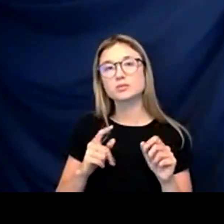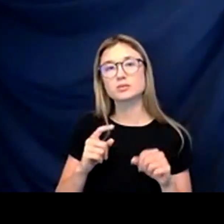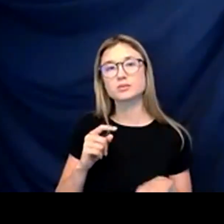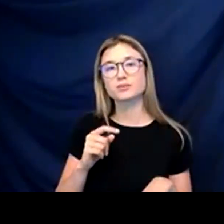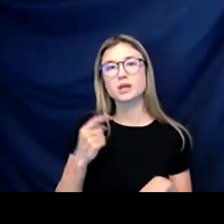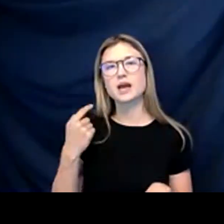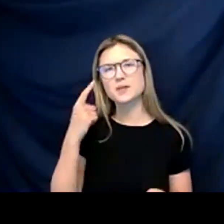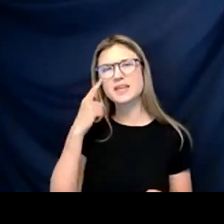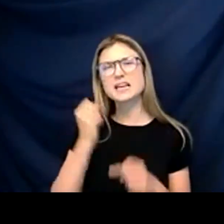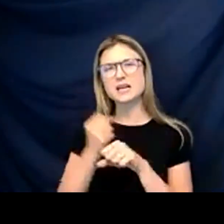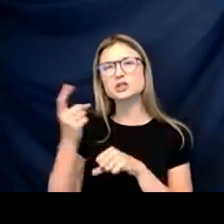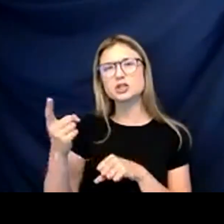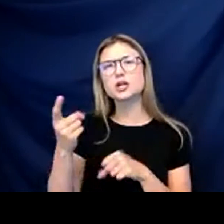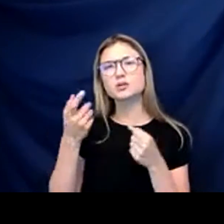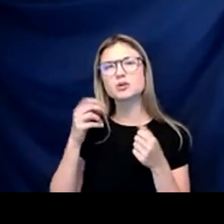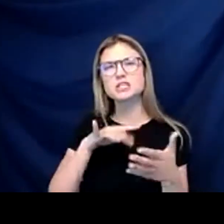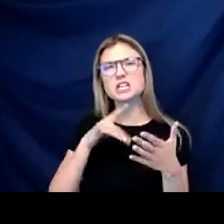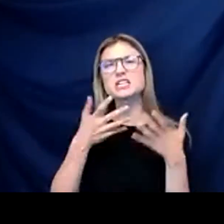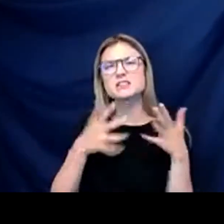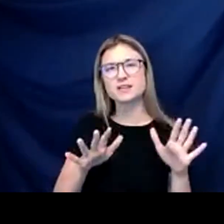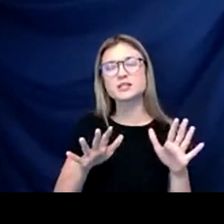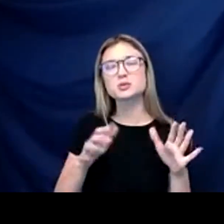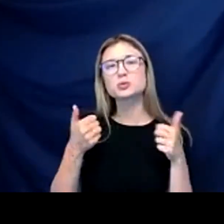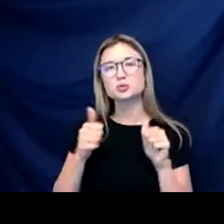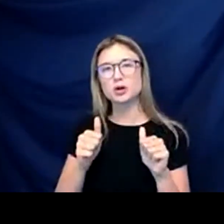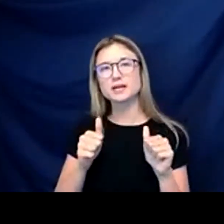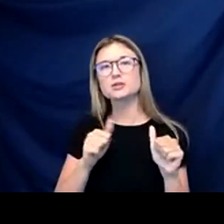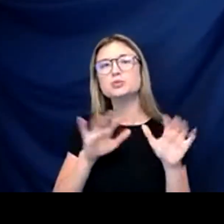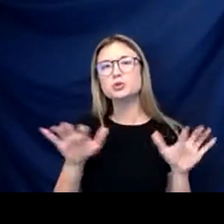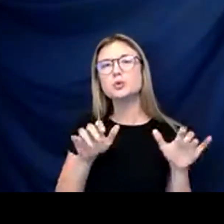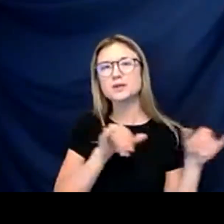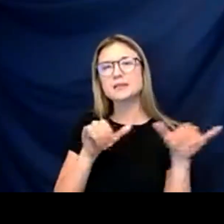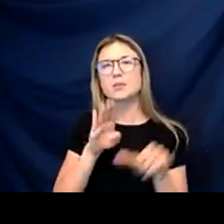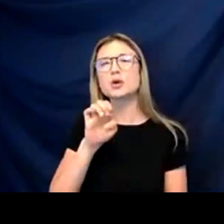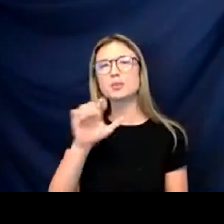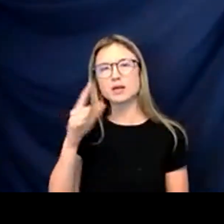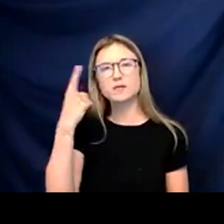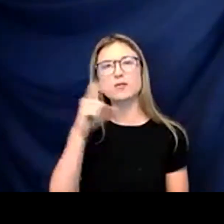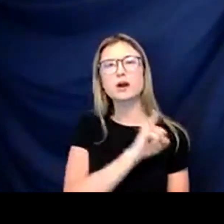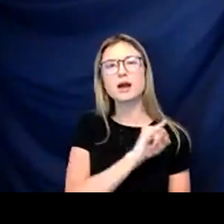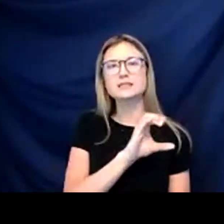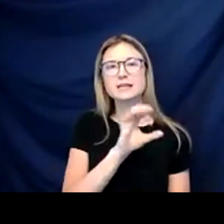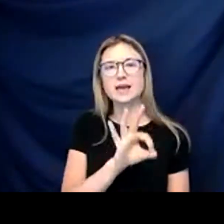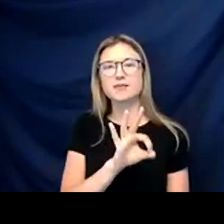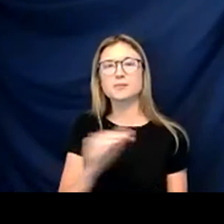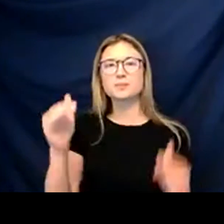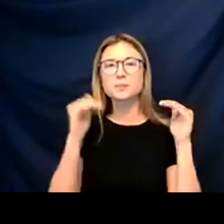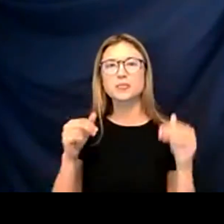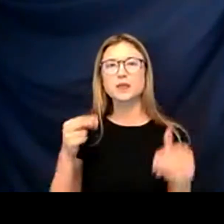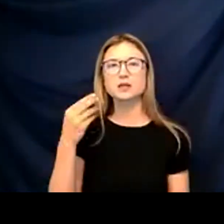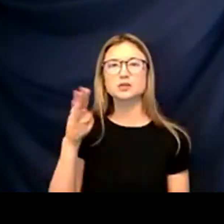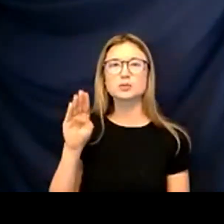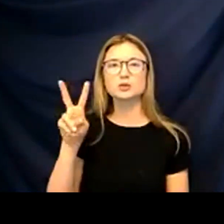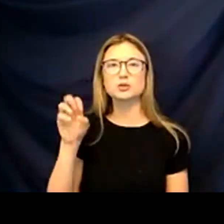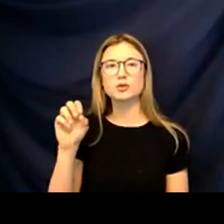bill for the ICF folks. House Bill 204 was a bill to permanently